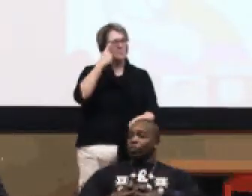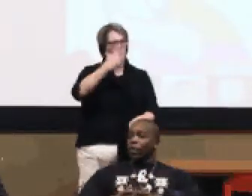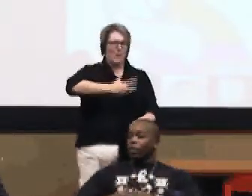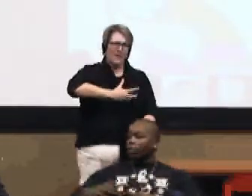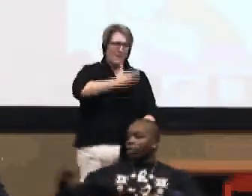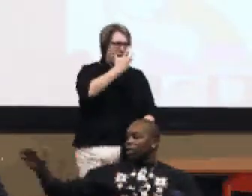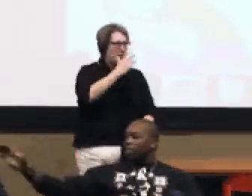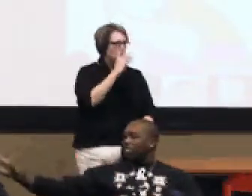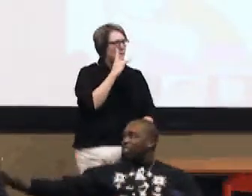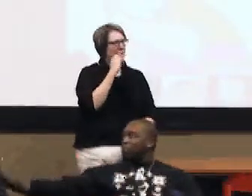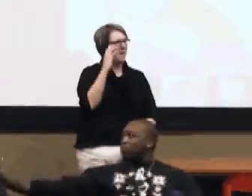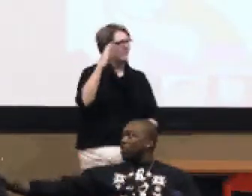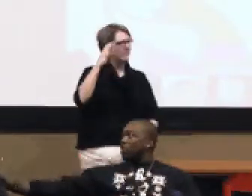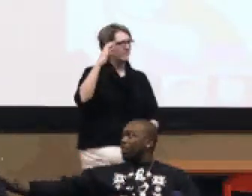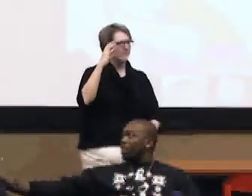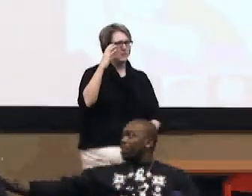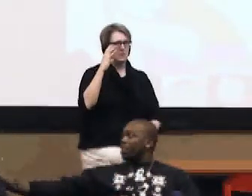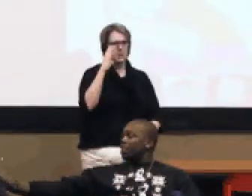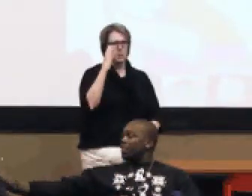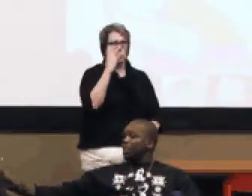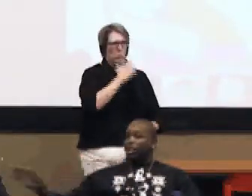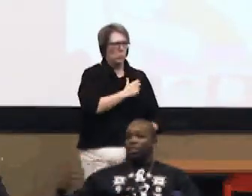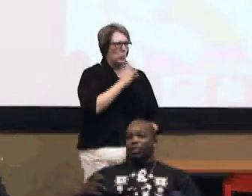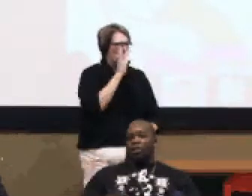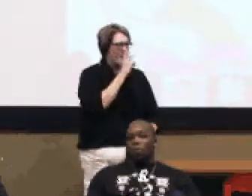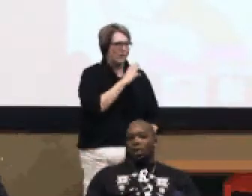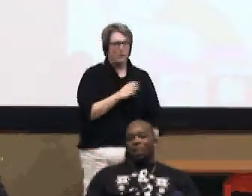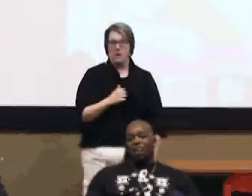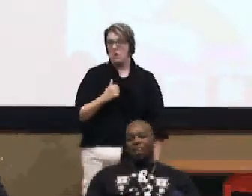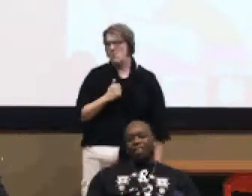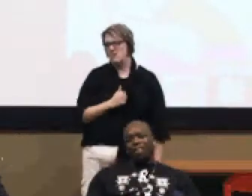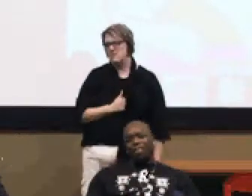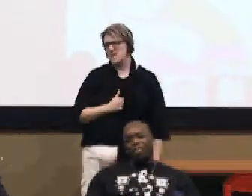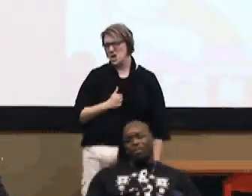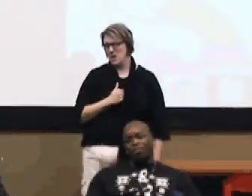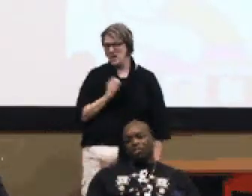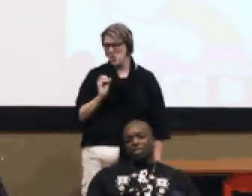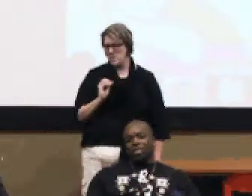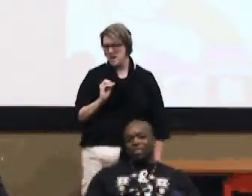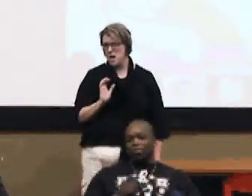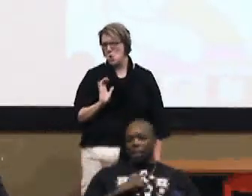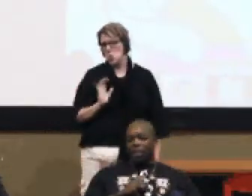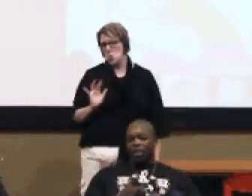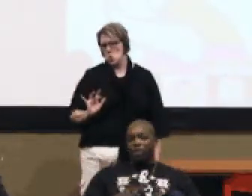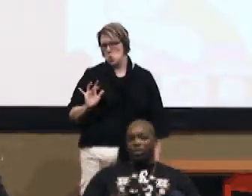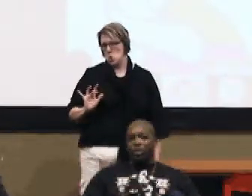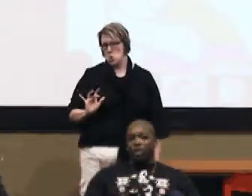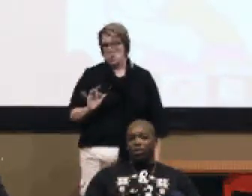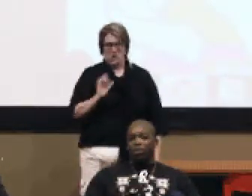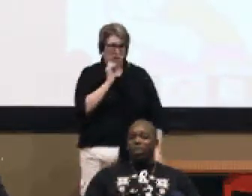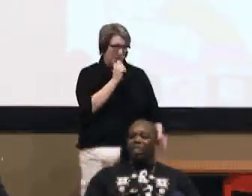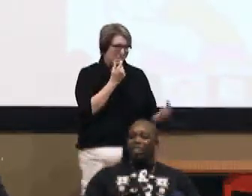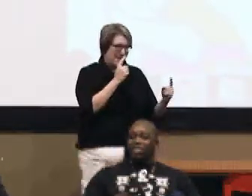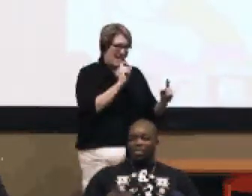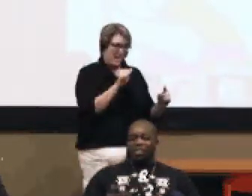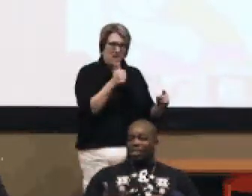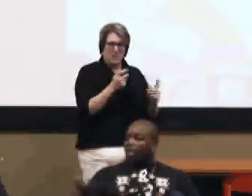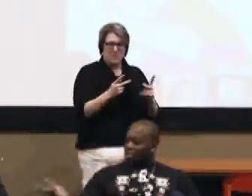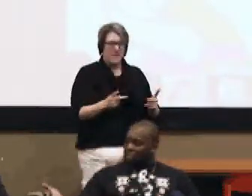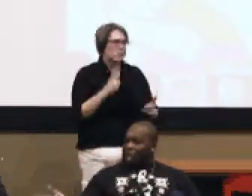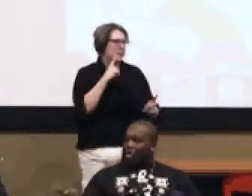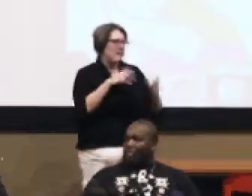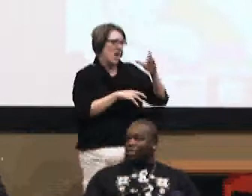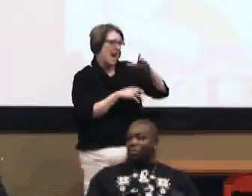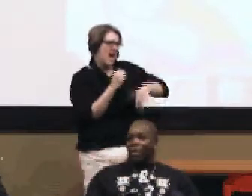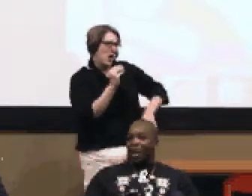sort of weird, I'm sorry. Yeah, right? Like, you're in Omaha. Oh. You couldn't make it elsewhere, or you never got